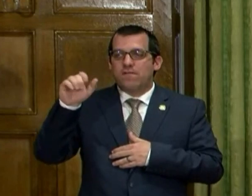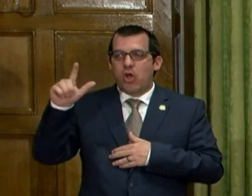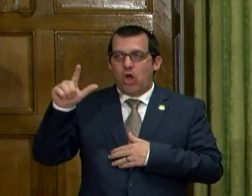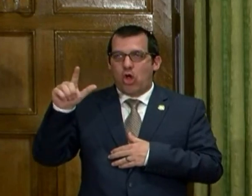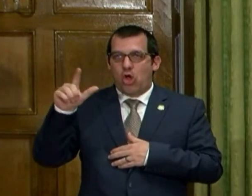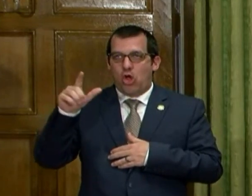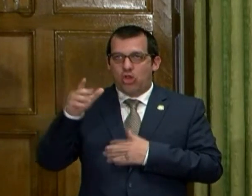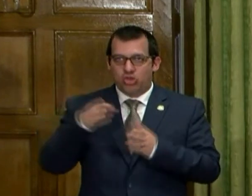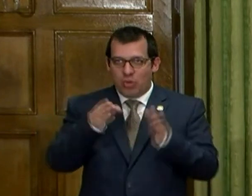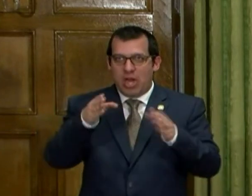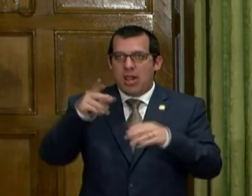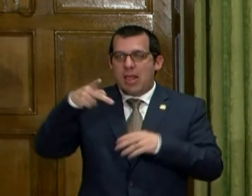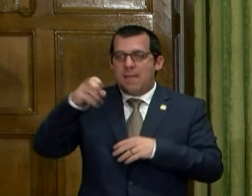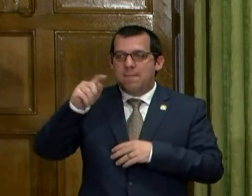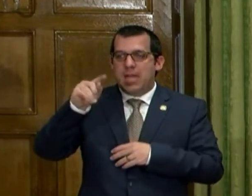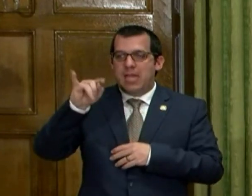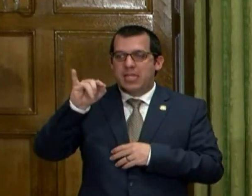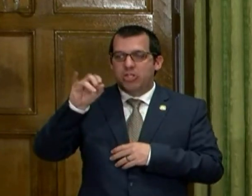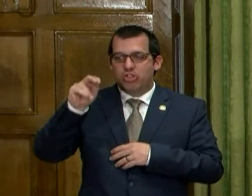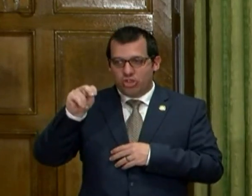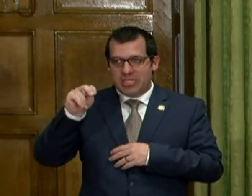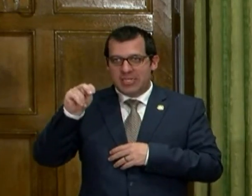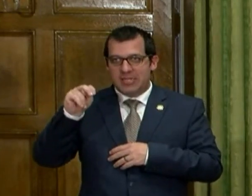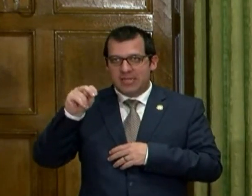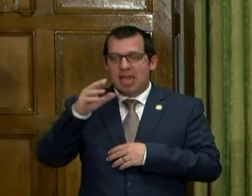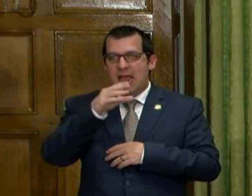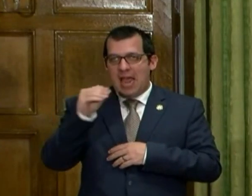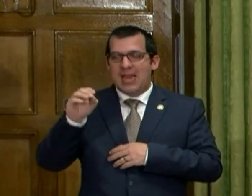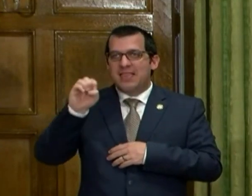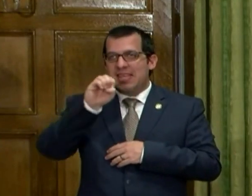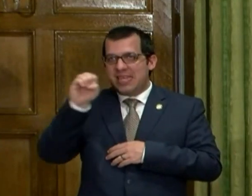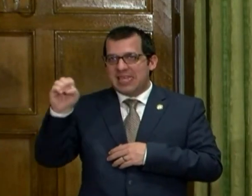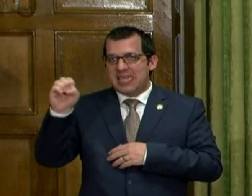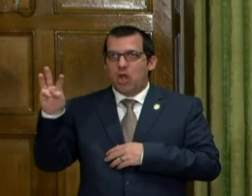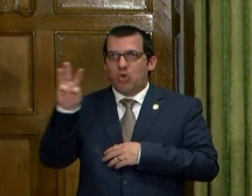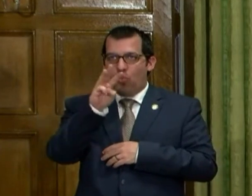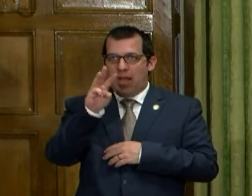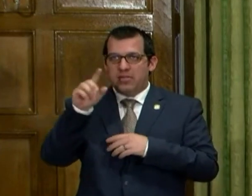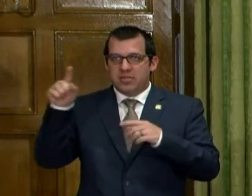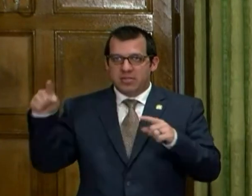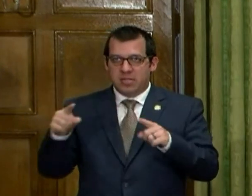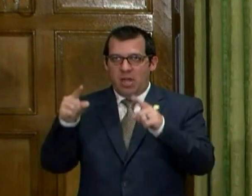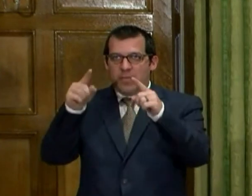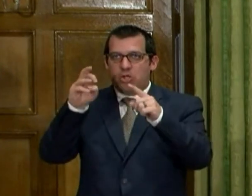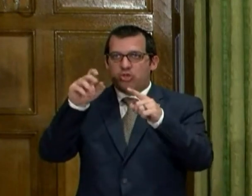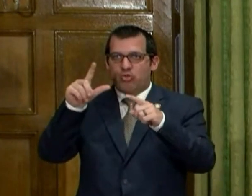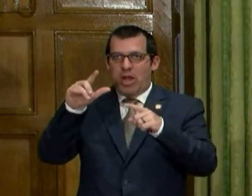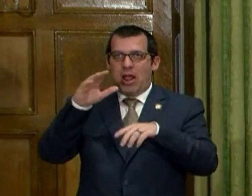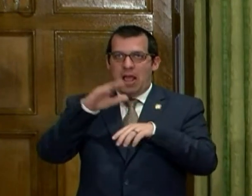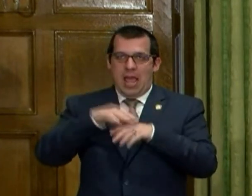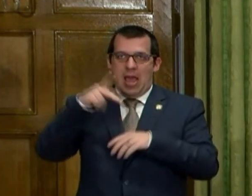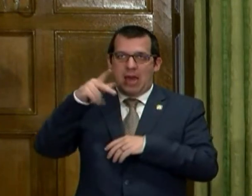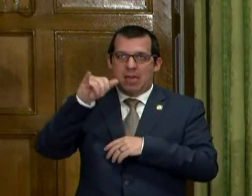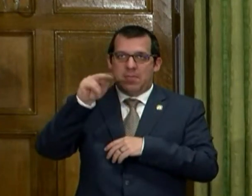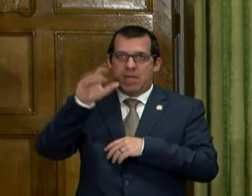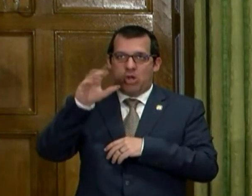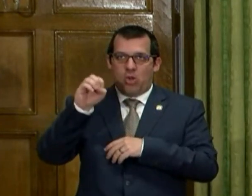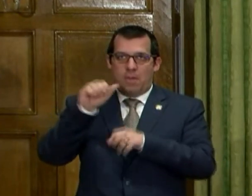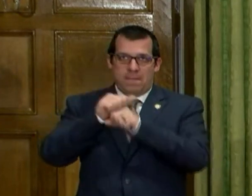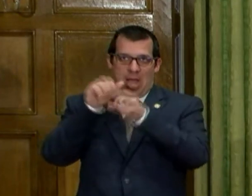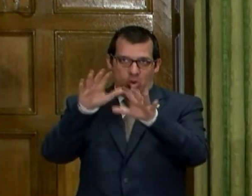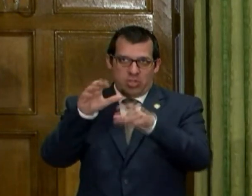Petty Jean State Park will close, as well as the East and West Summit Trails at Pinnacle Mountain State